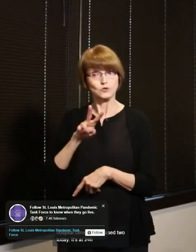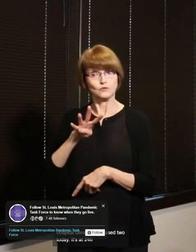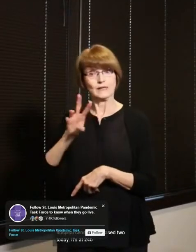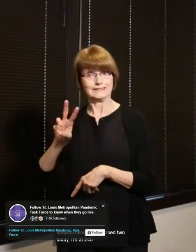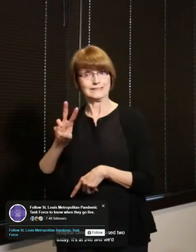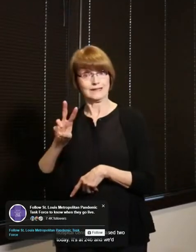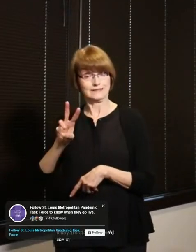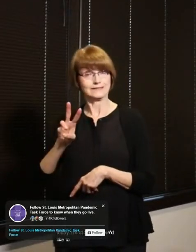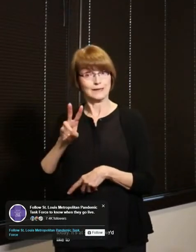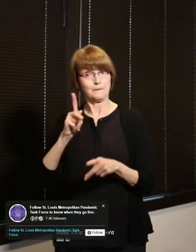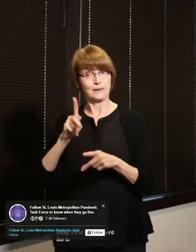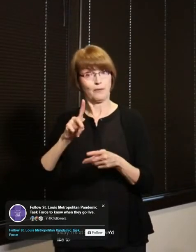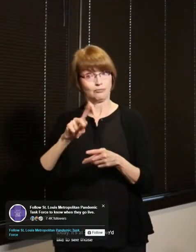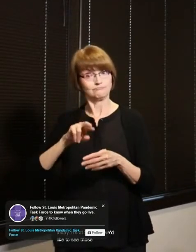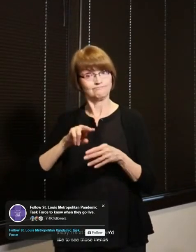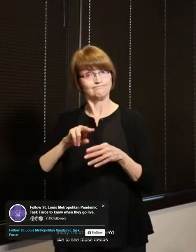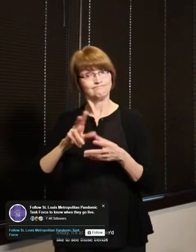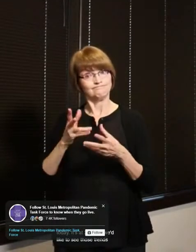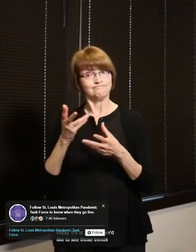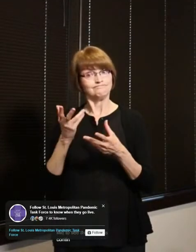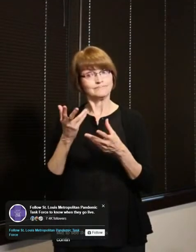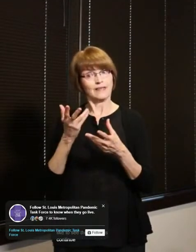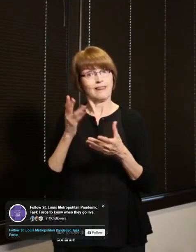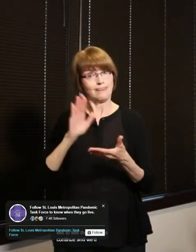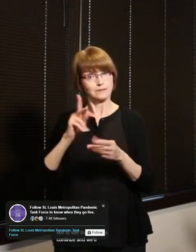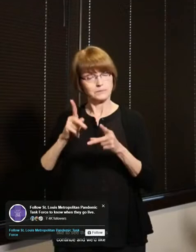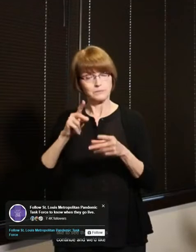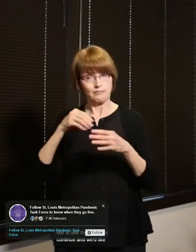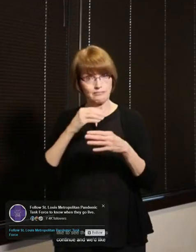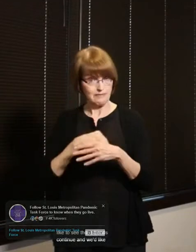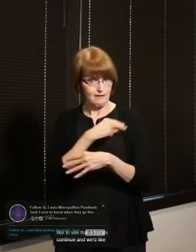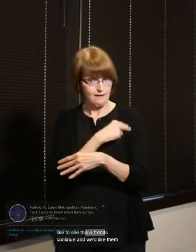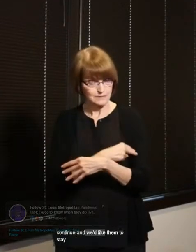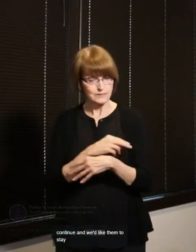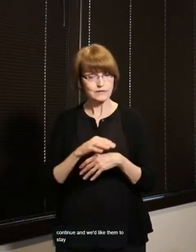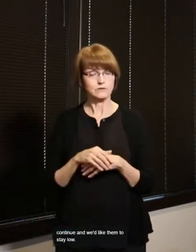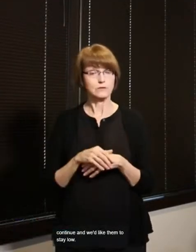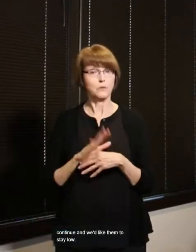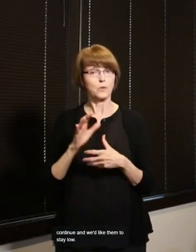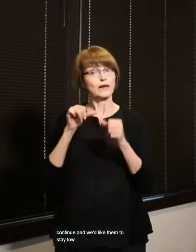246, and we'd like to see those trends continue, and we'd like them to stay low.